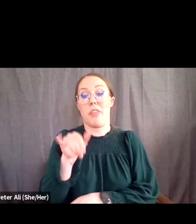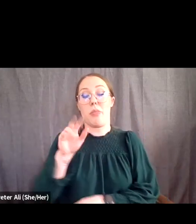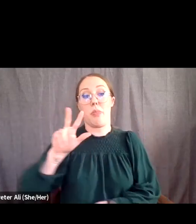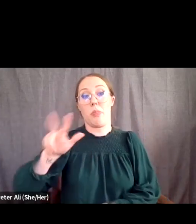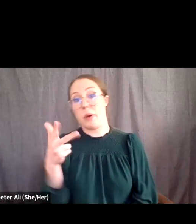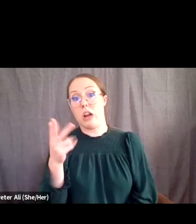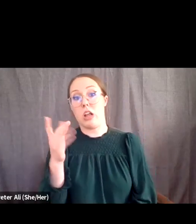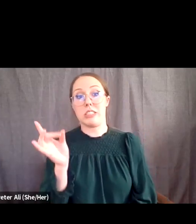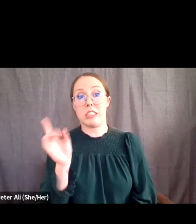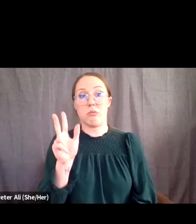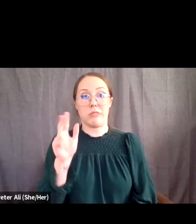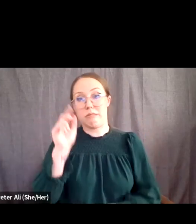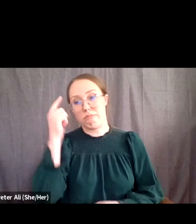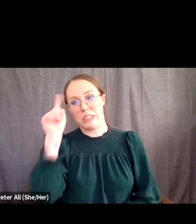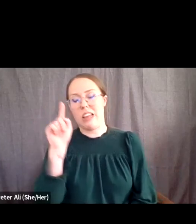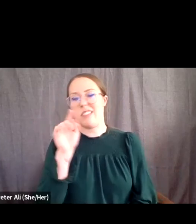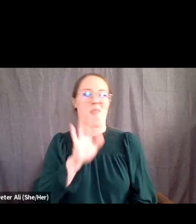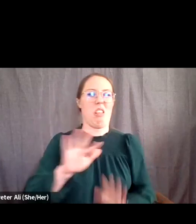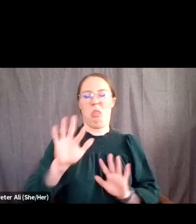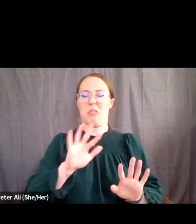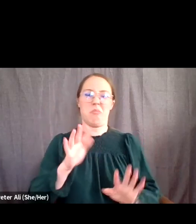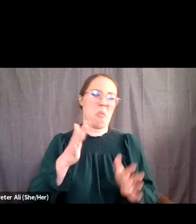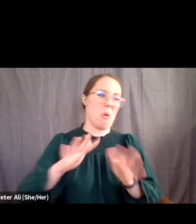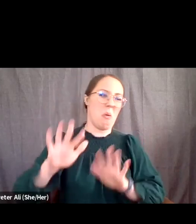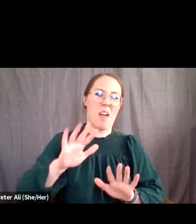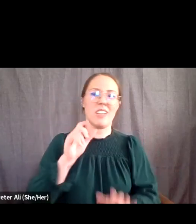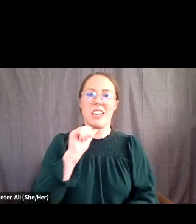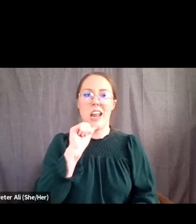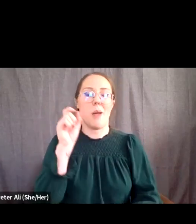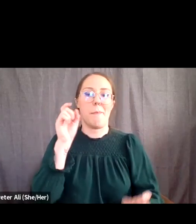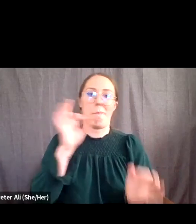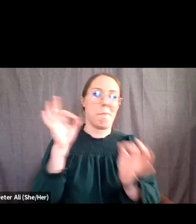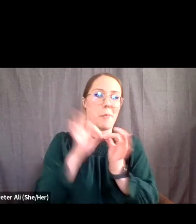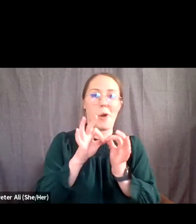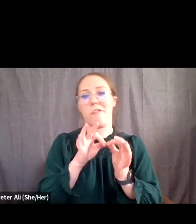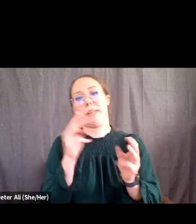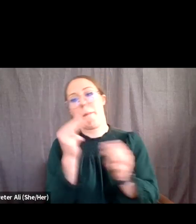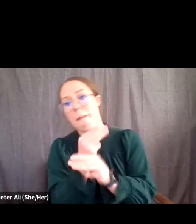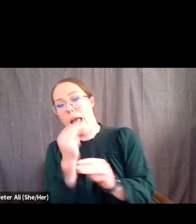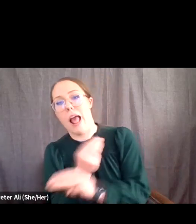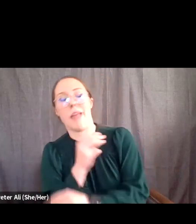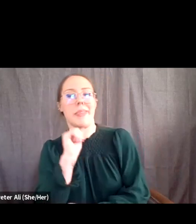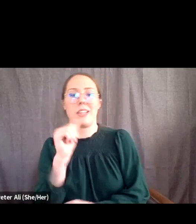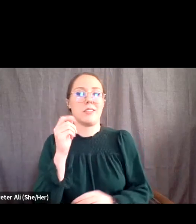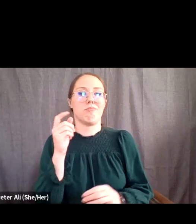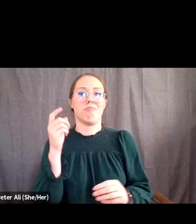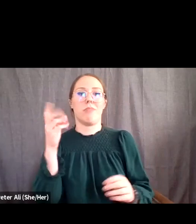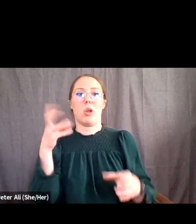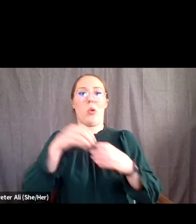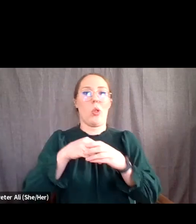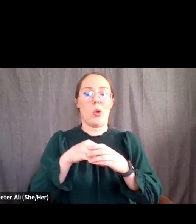$3.82, and these are just rough math statistics, it does not take into account inflation, it does not take into account